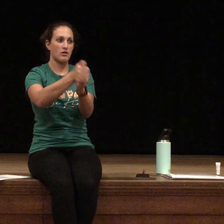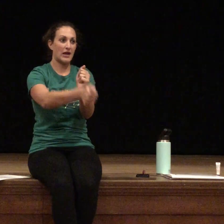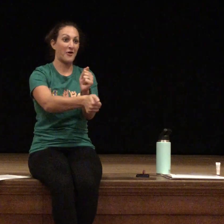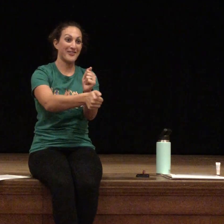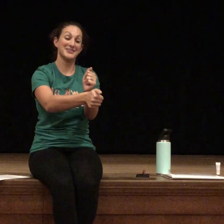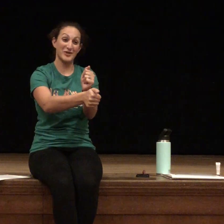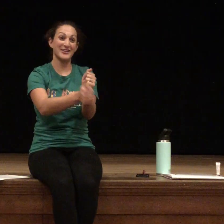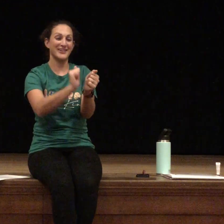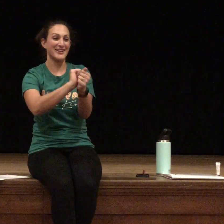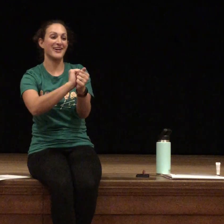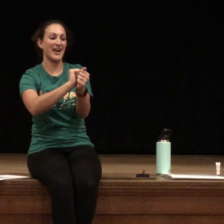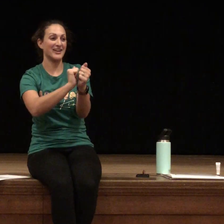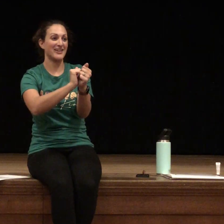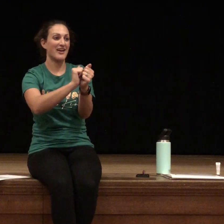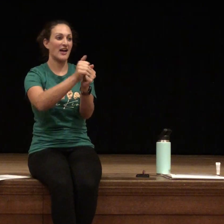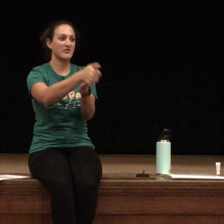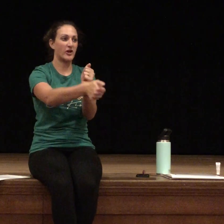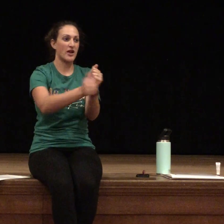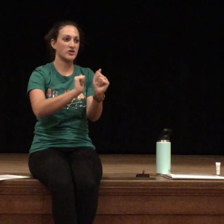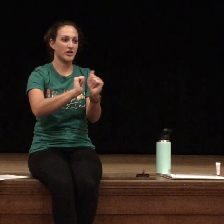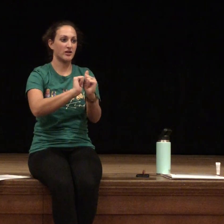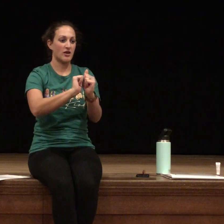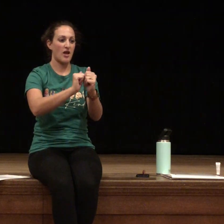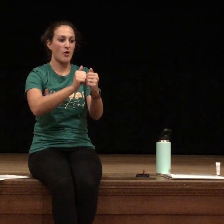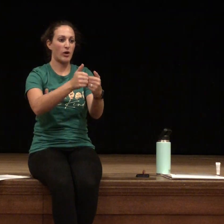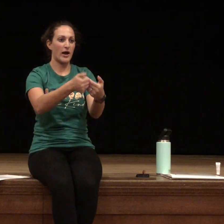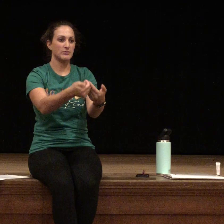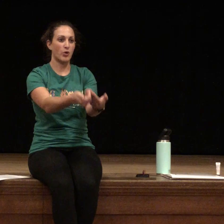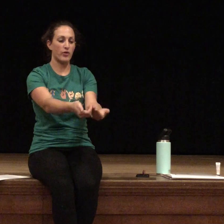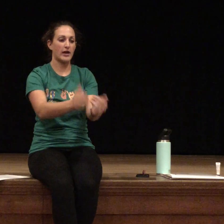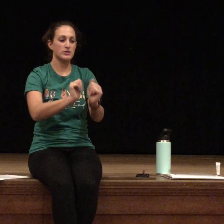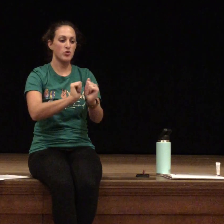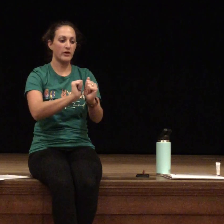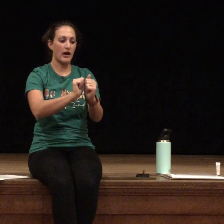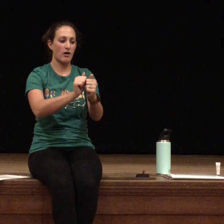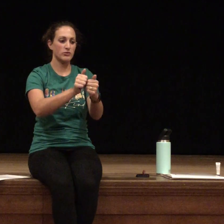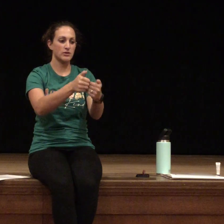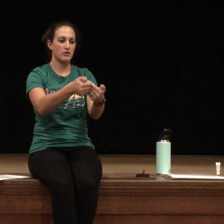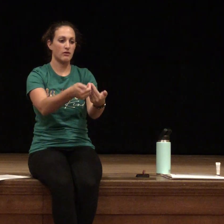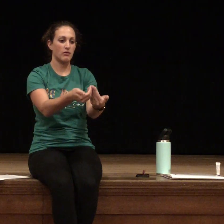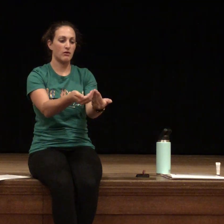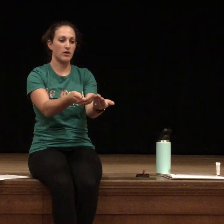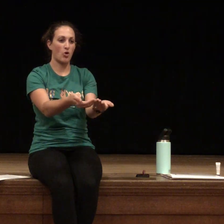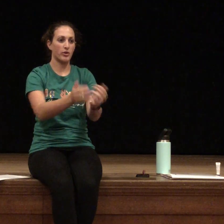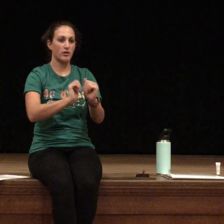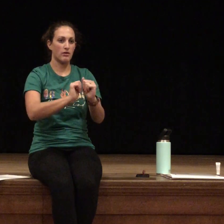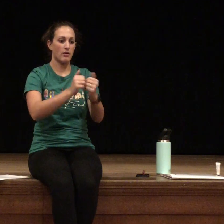Now, this one, again, has a variation where it has both hands moving out and open.